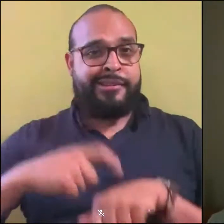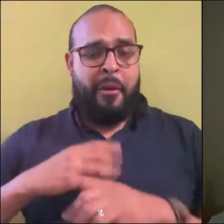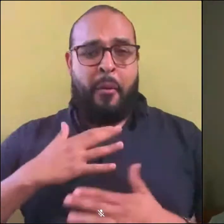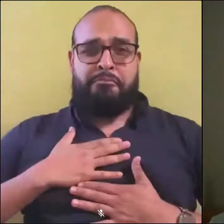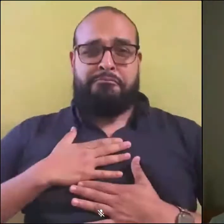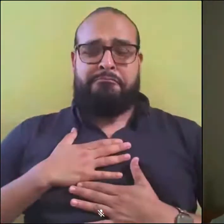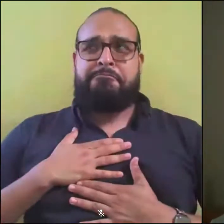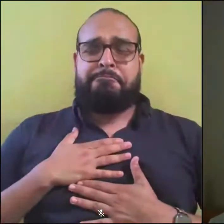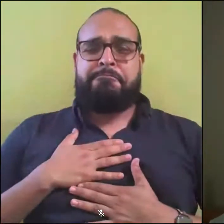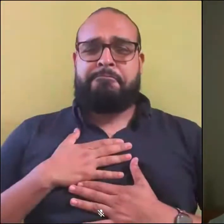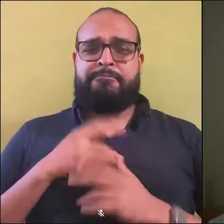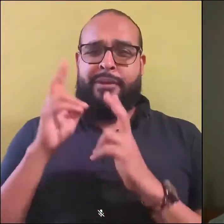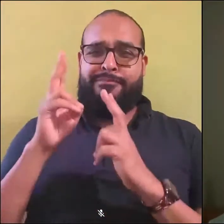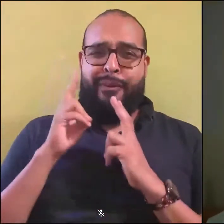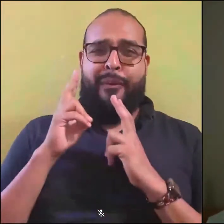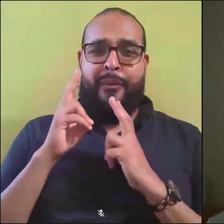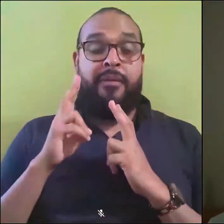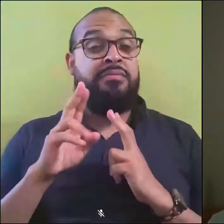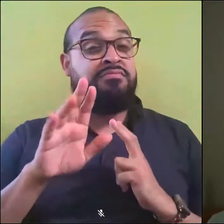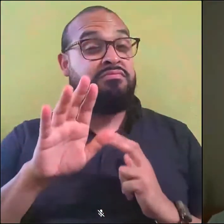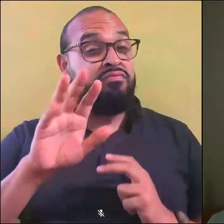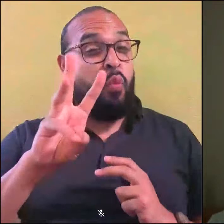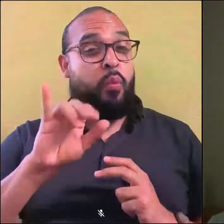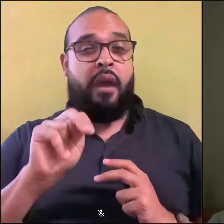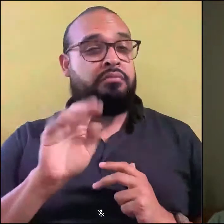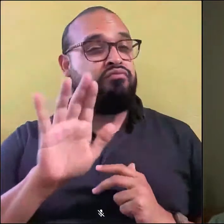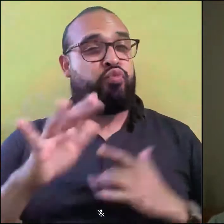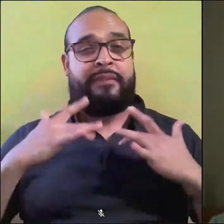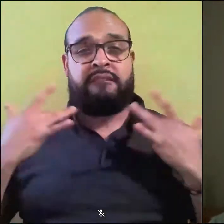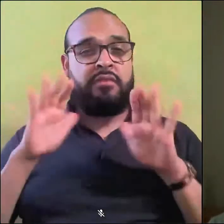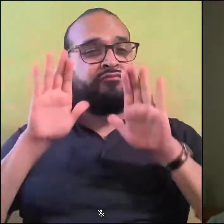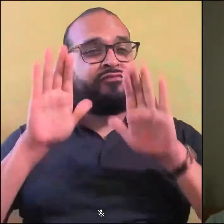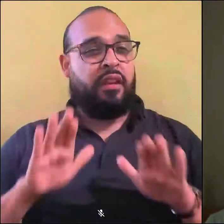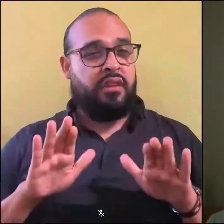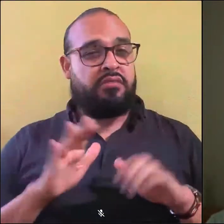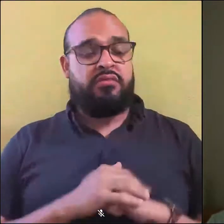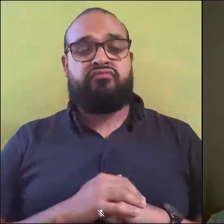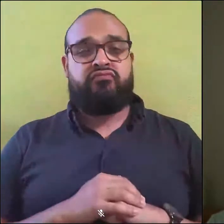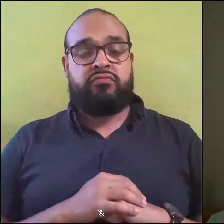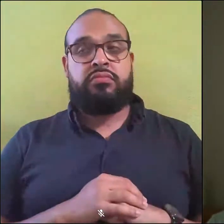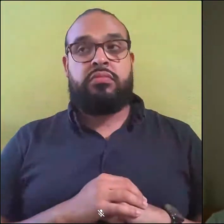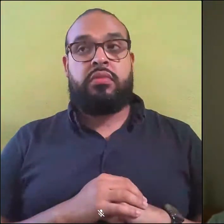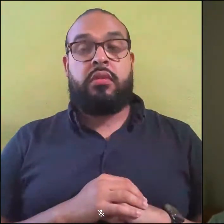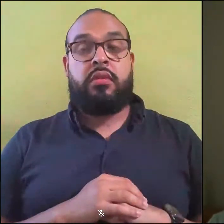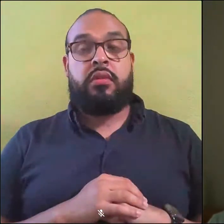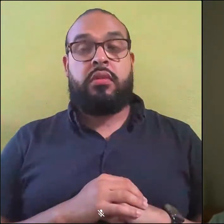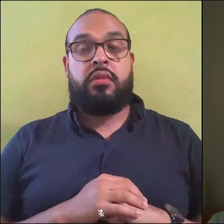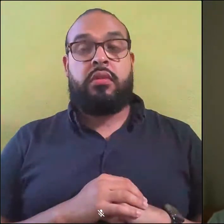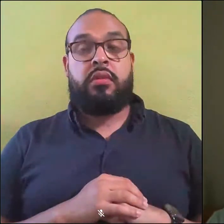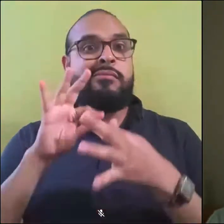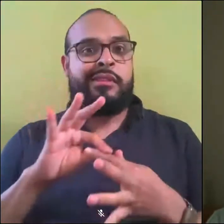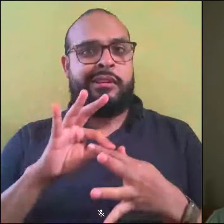is fantastic. This event is fantastic. One of the worst things actually about this experience is having to